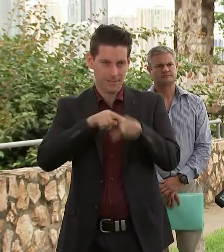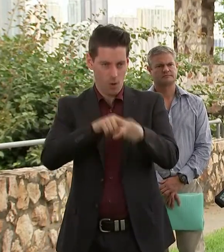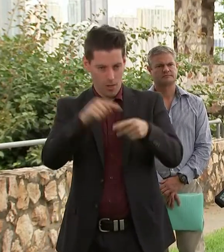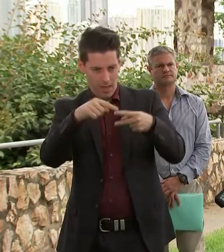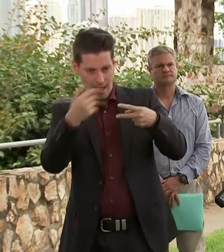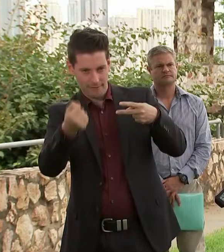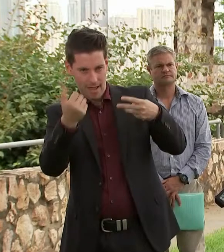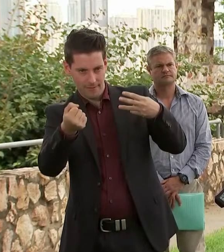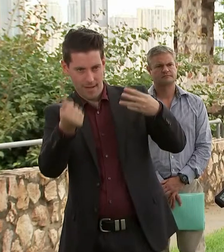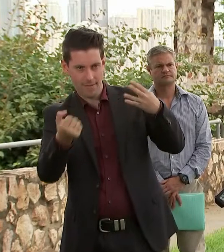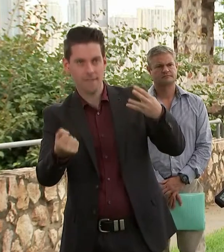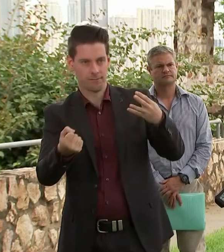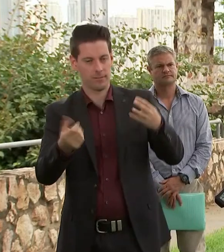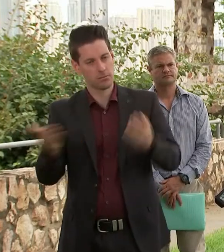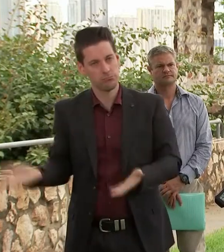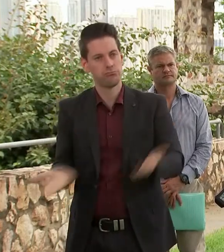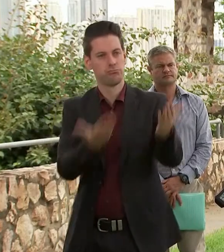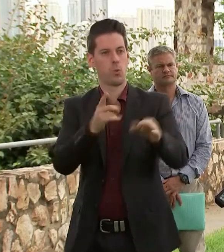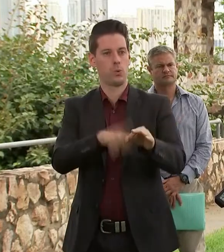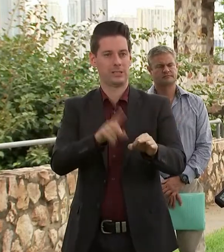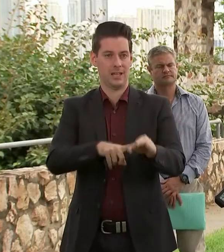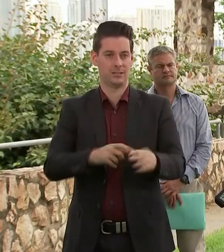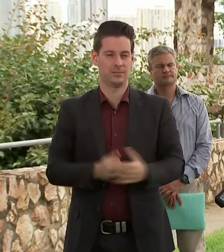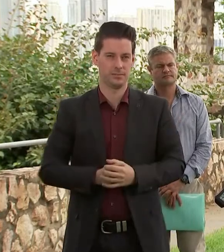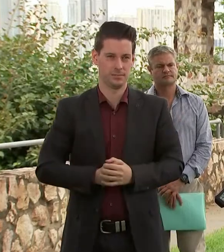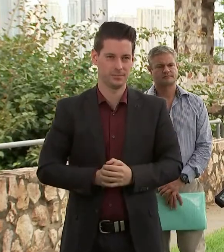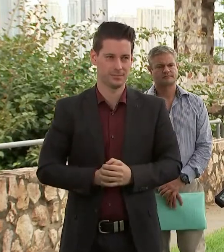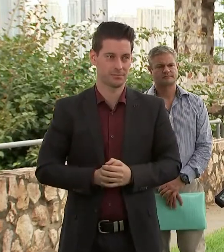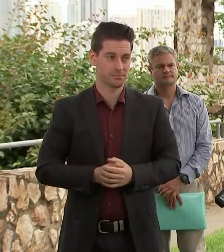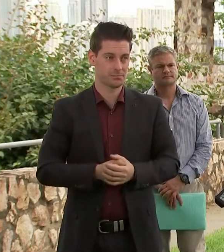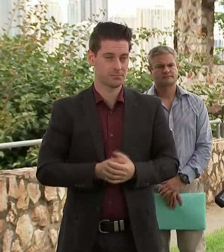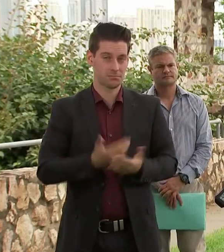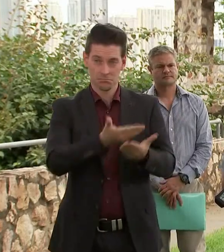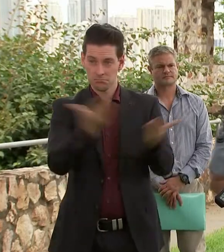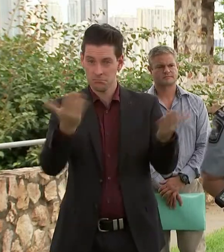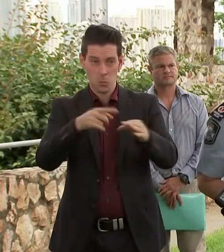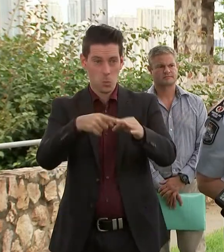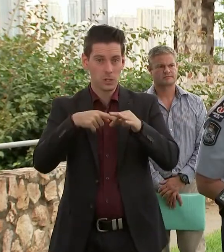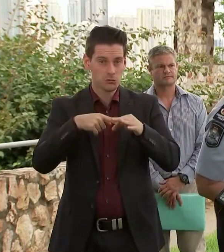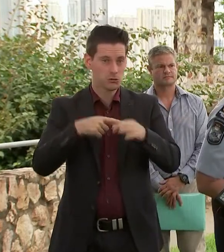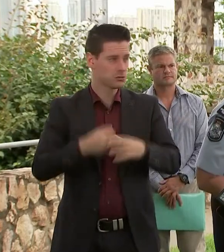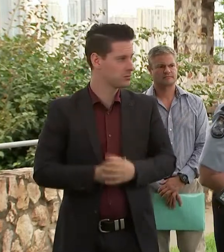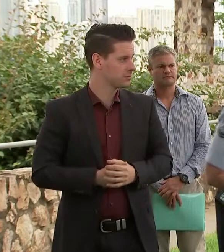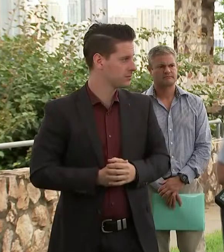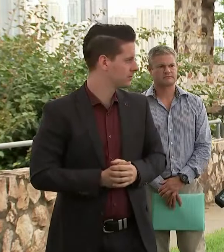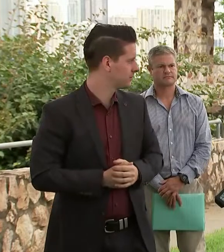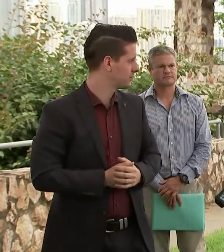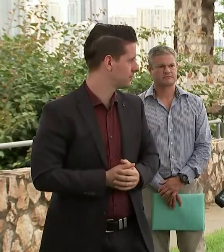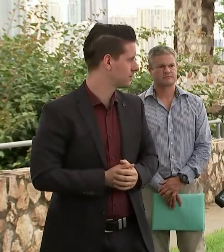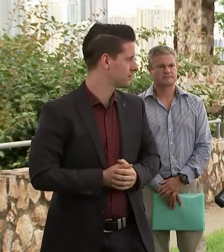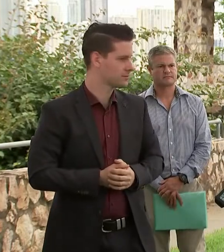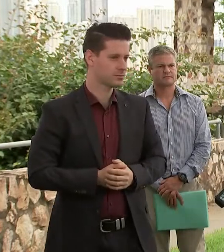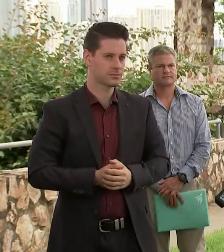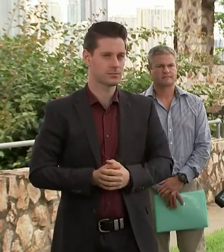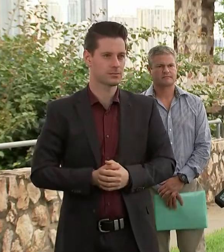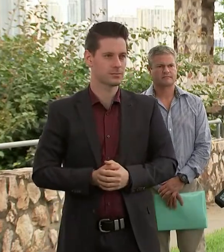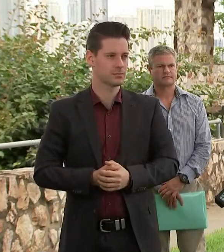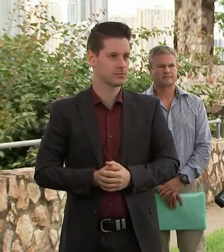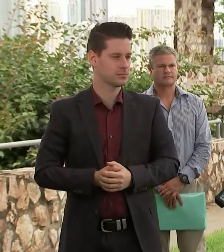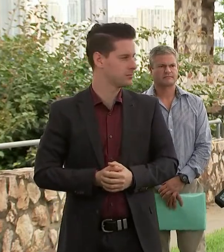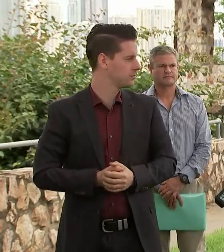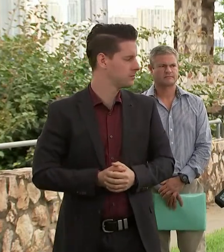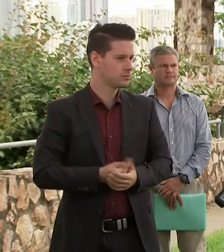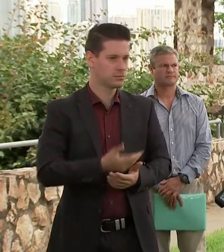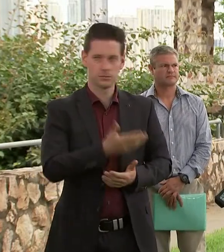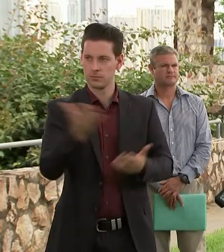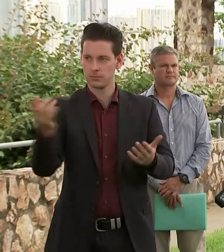checks will be carried out. Thank you, and I'll speak to any questions when the Treasurer gets up again. Thanks, Treasurer. All right, now